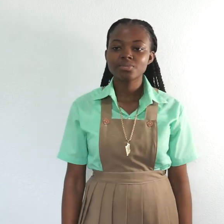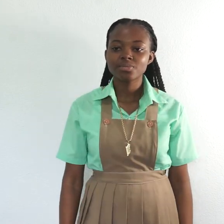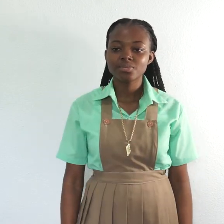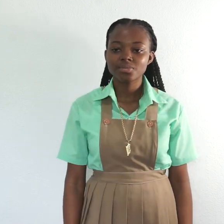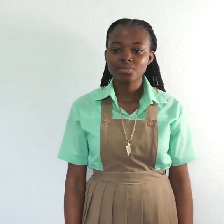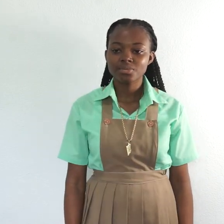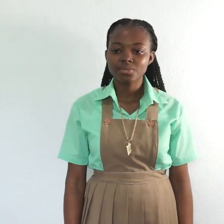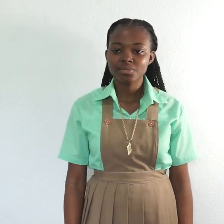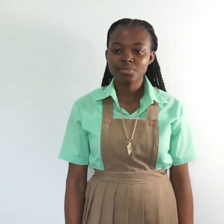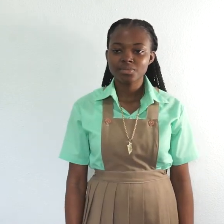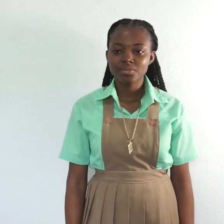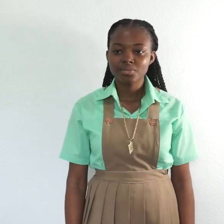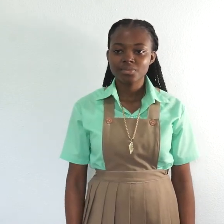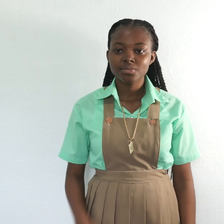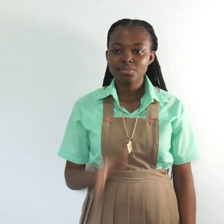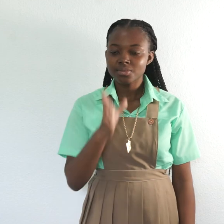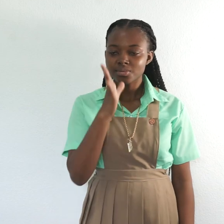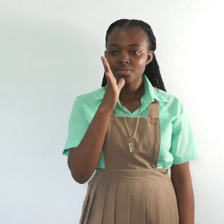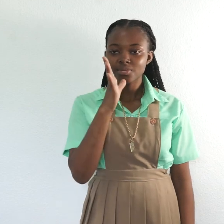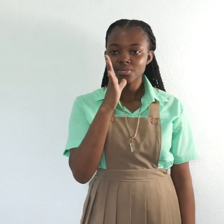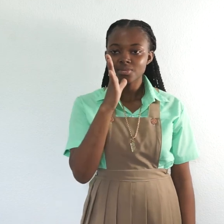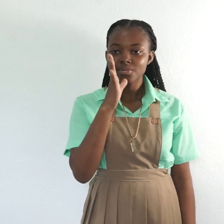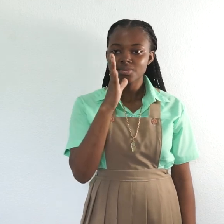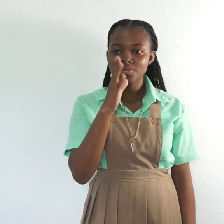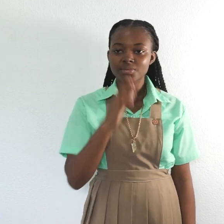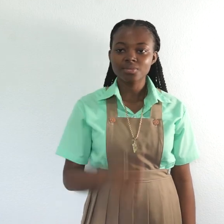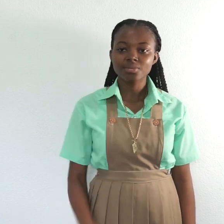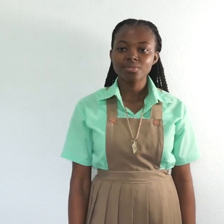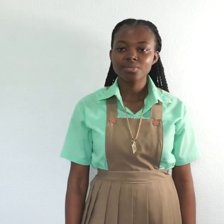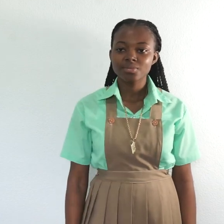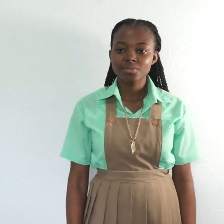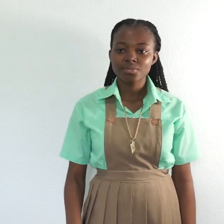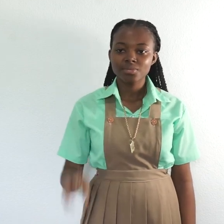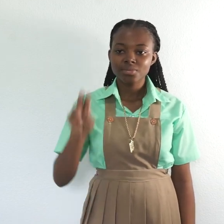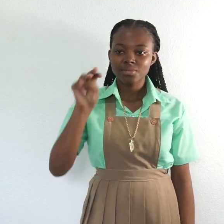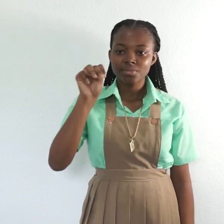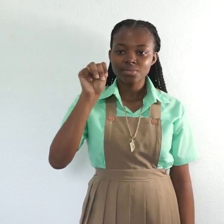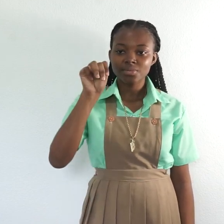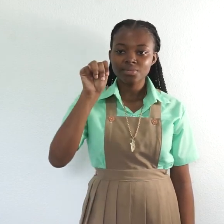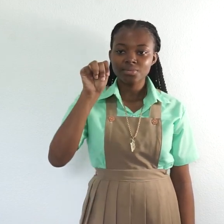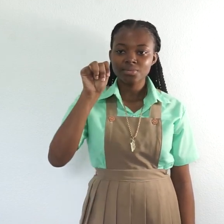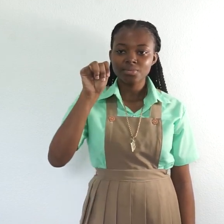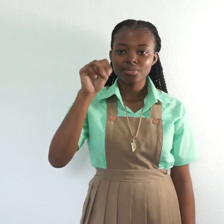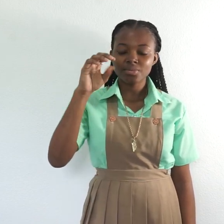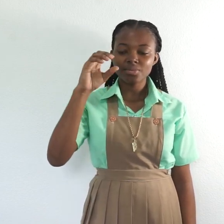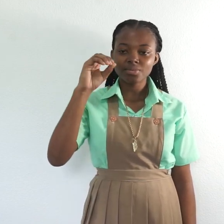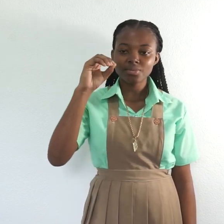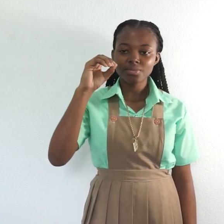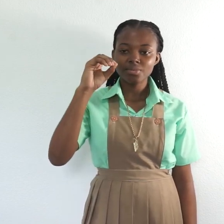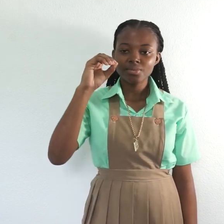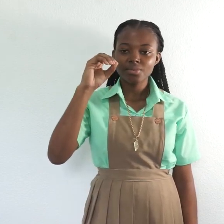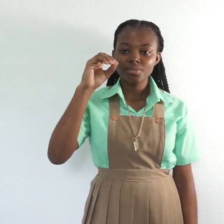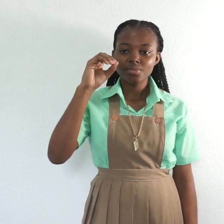Mother M O T